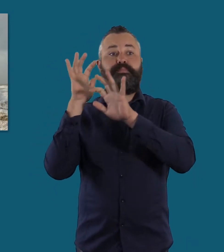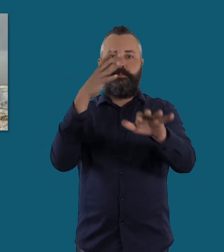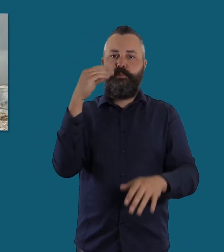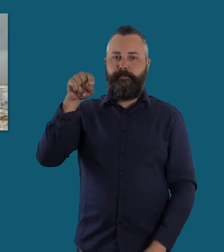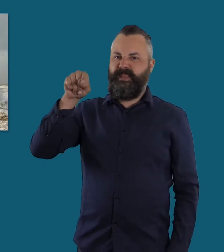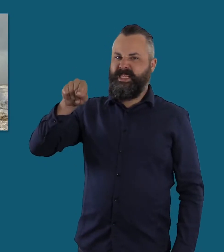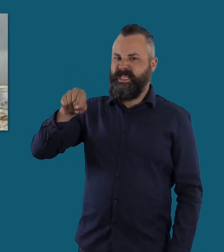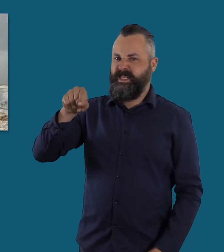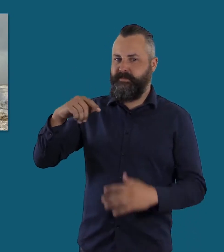above.